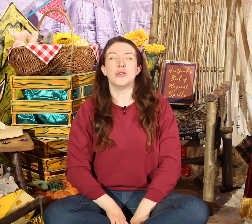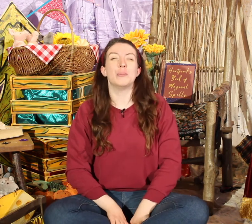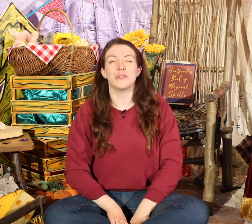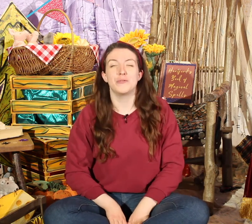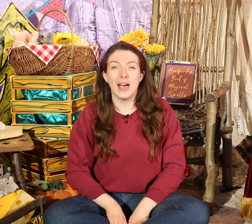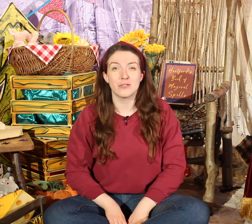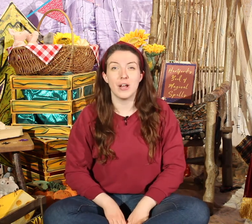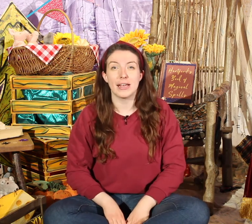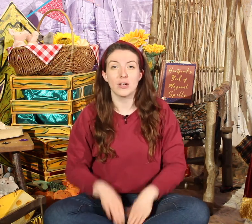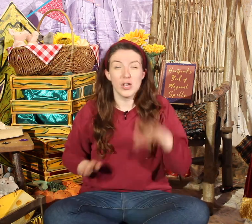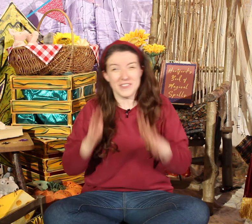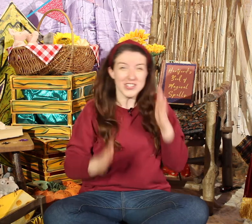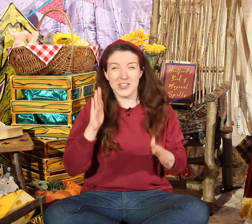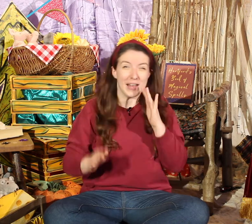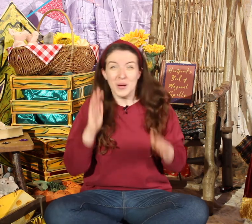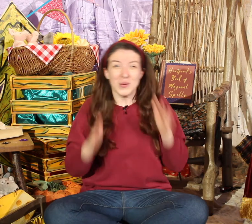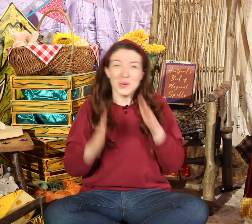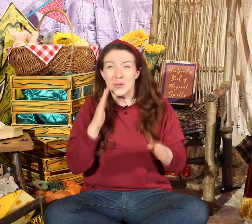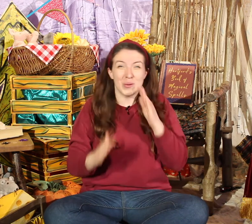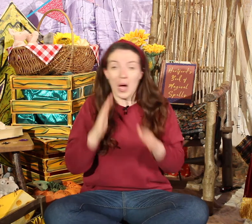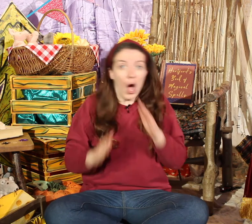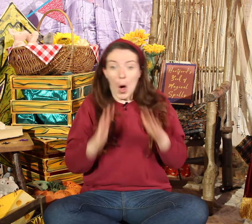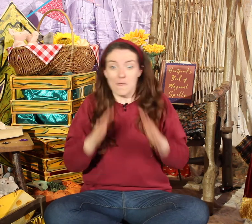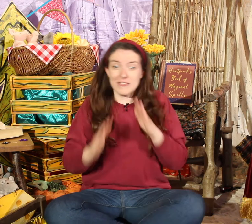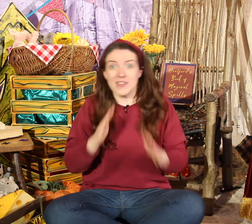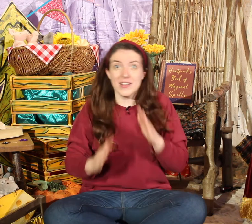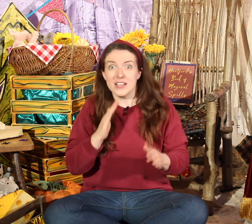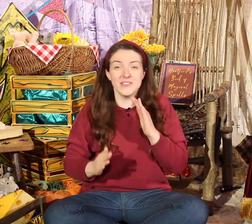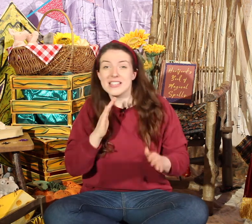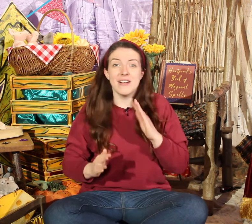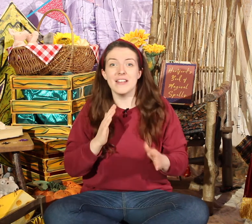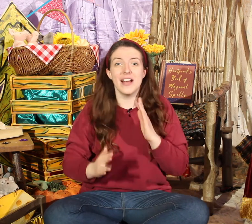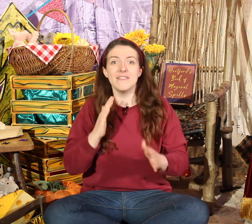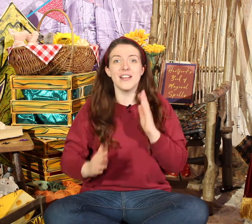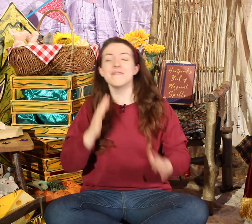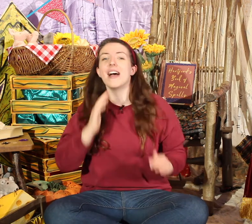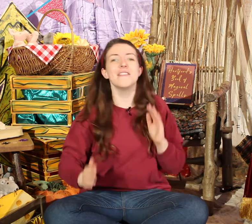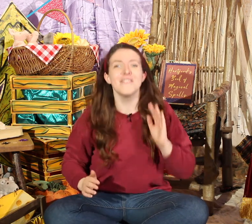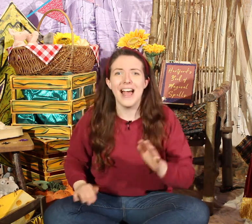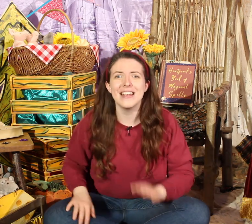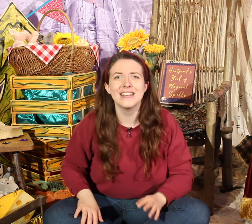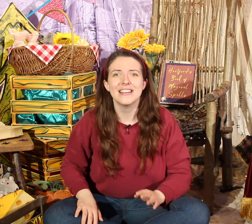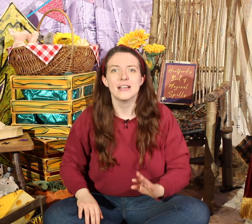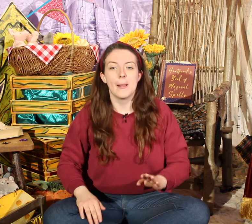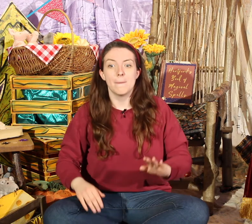duper fast running? As fast as you can. Fast, fast, fast, fast, fast, fast. He ran and ran and ran and ran and ran.